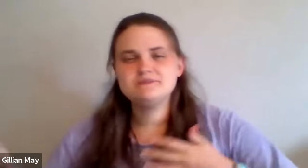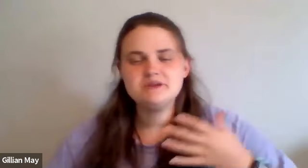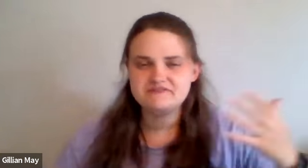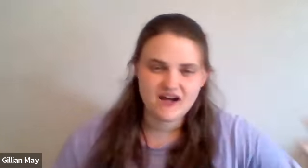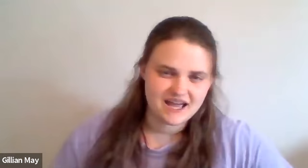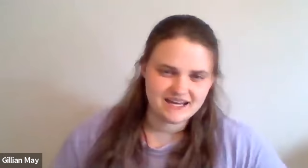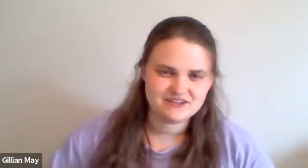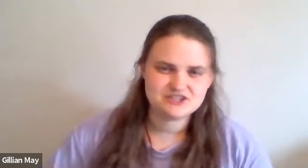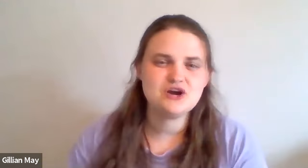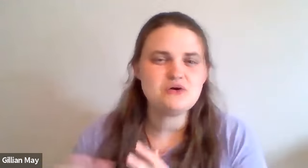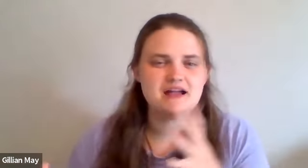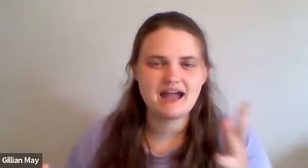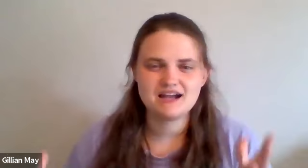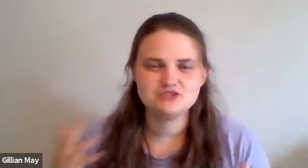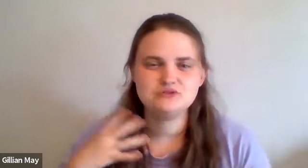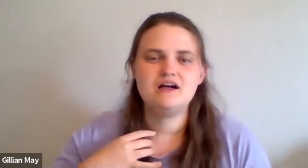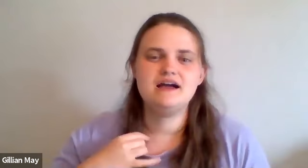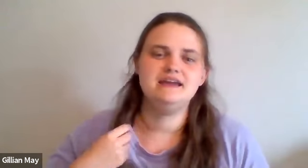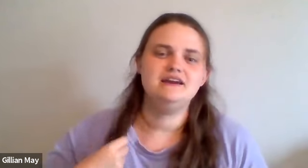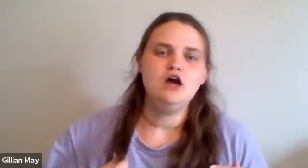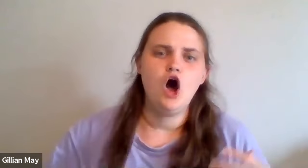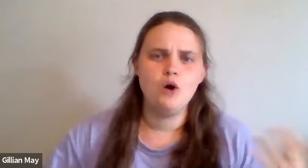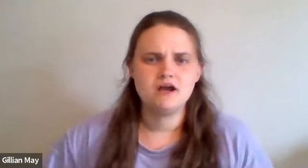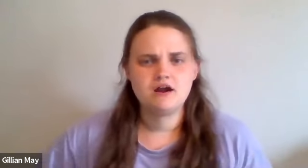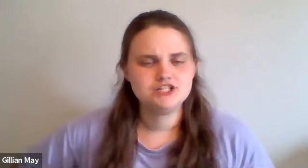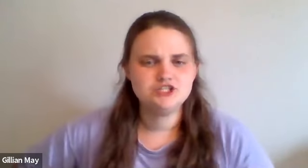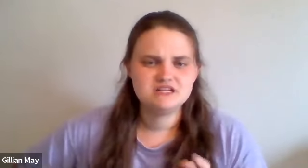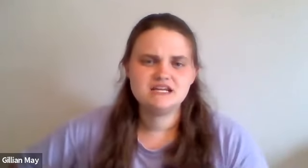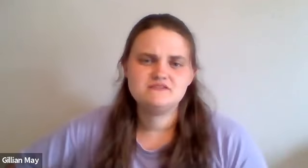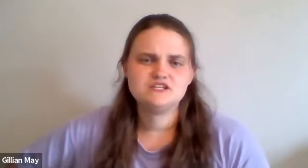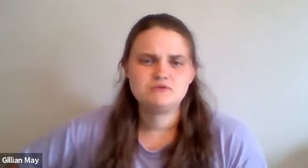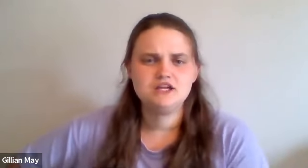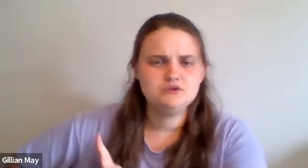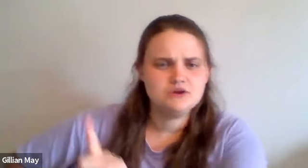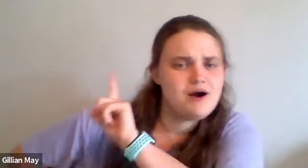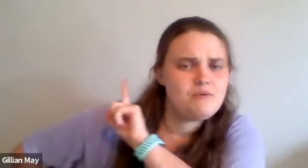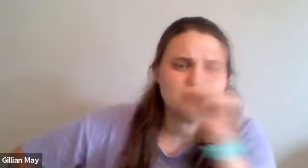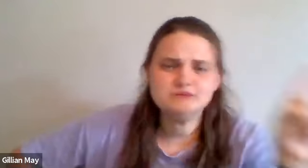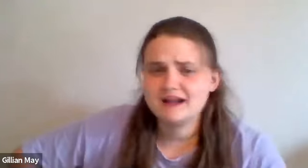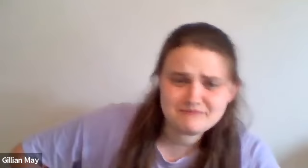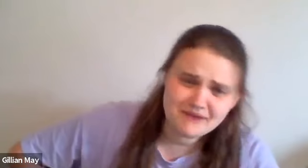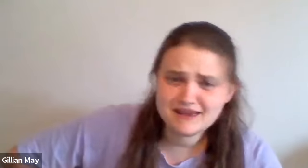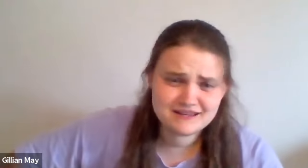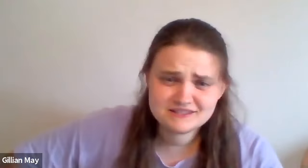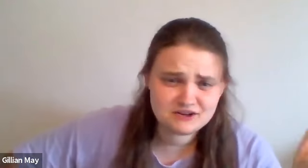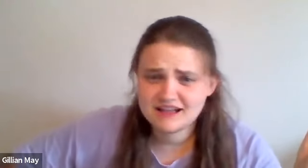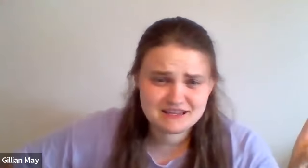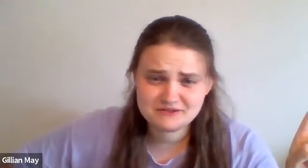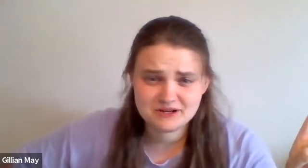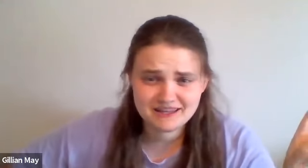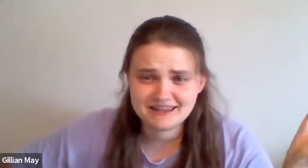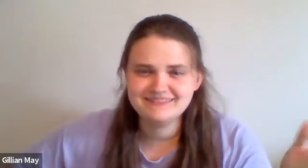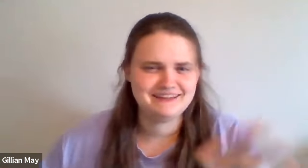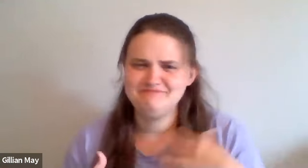to be fun. There's no like actual like, oh my gosh, you didn't get this right, you are not welcome back in my ASL class ever again. Like,